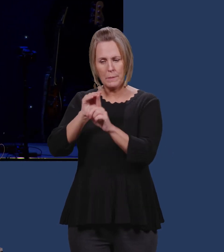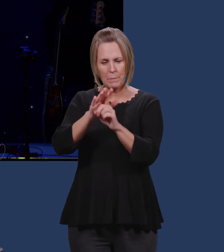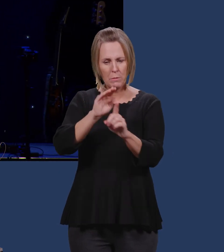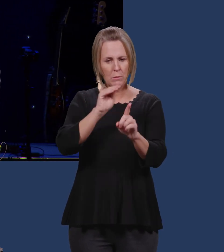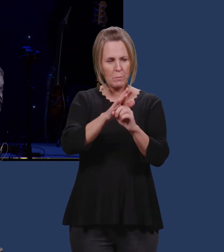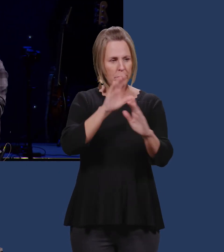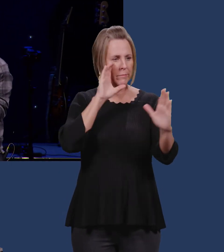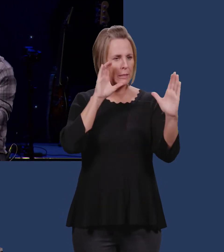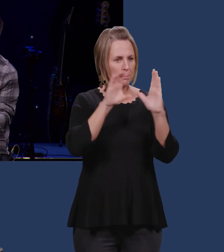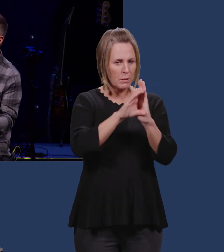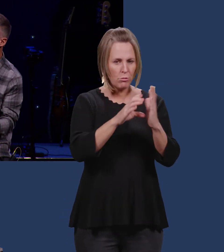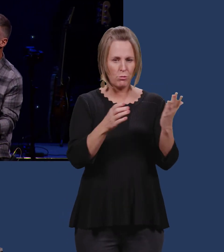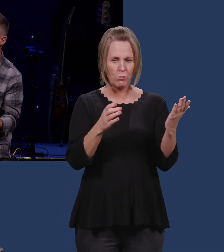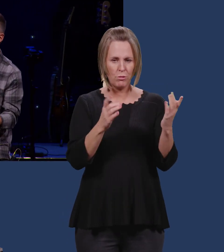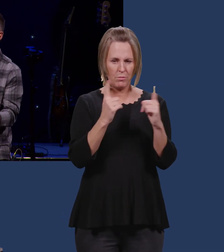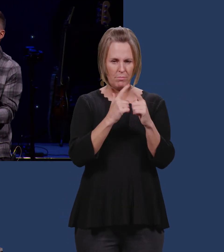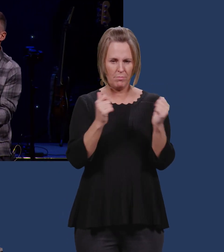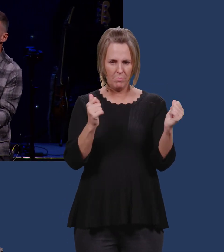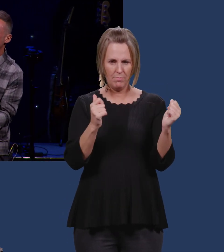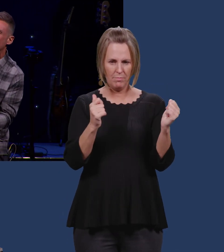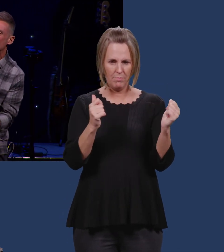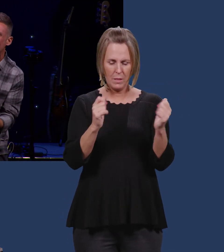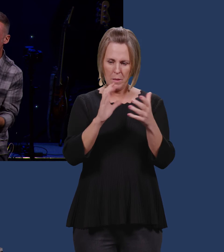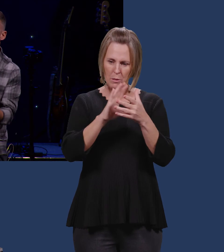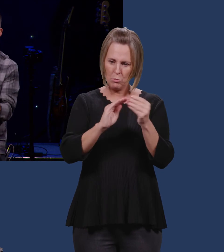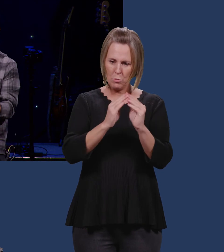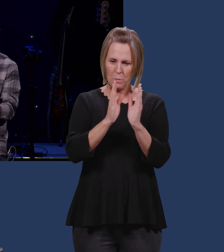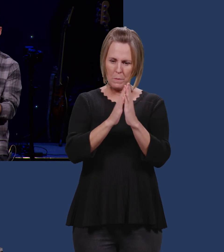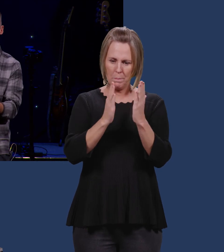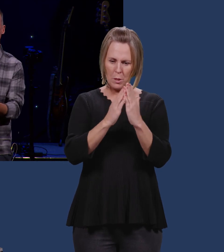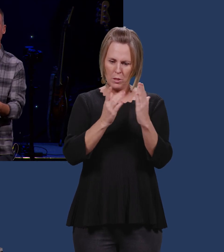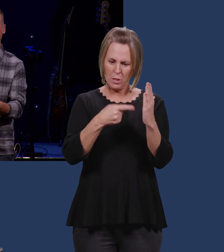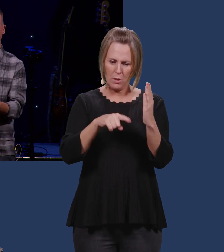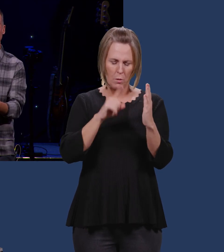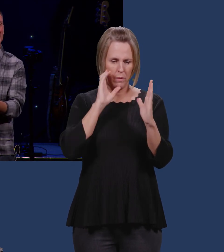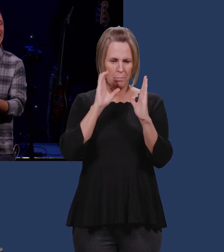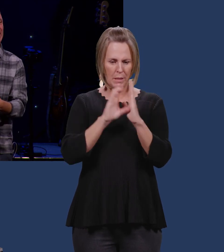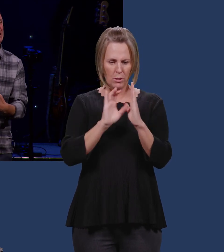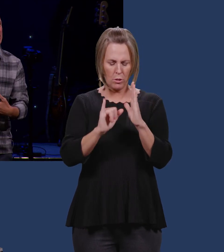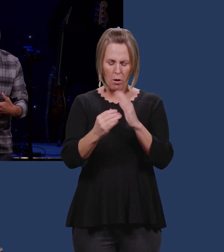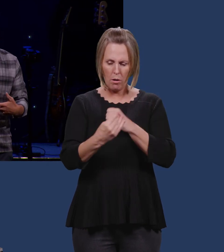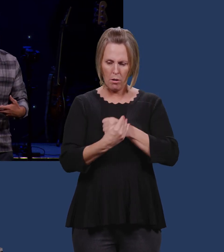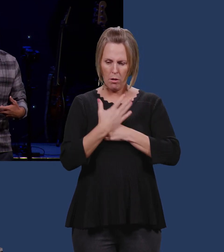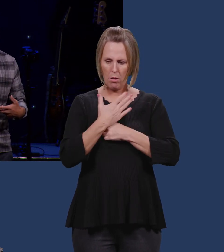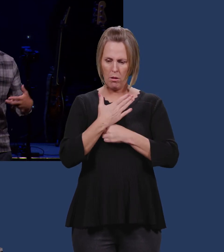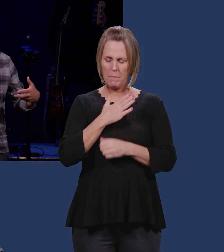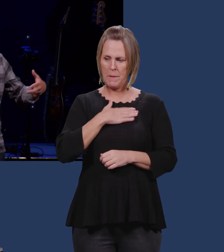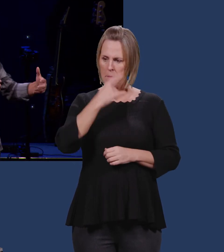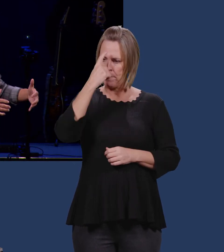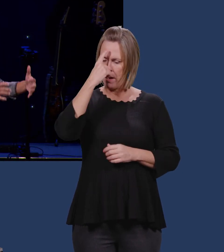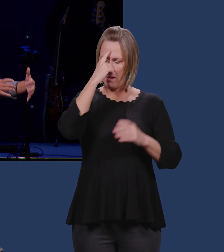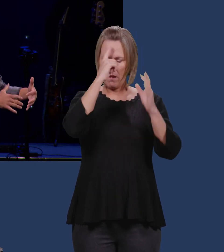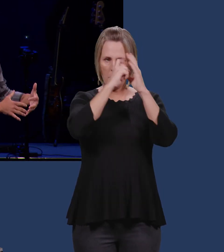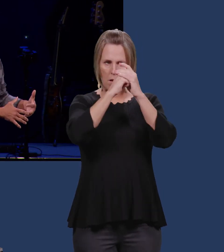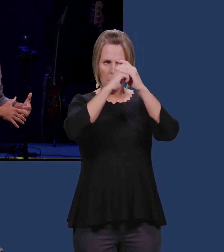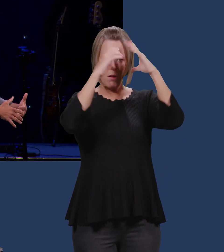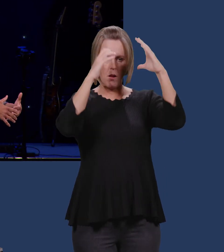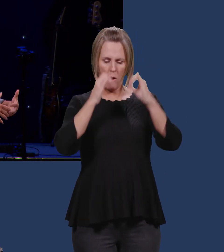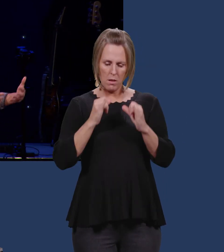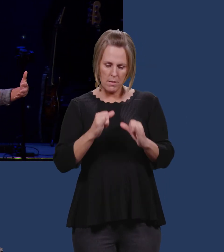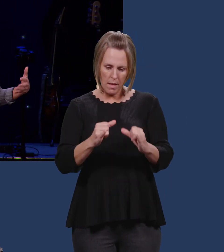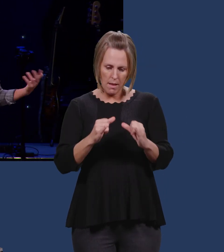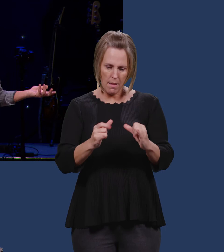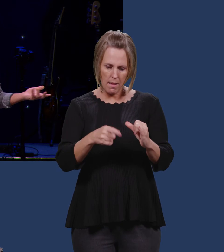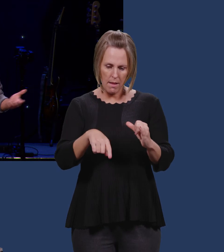an adult. These powerful images shape people's mind of what they think that Jesus is like, so that even Dr. King